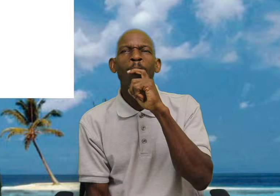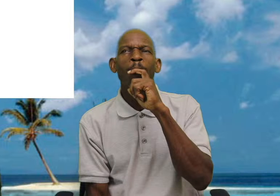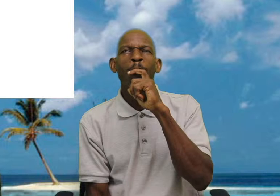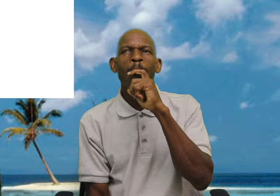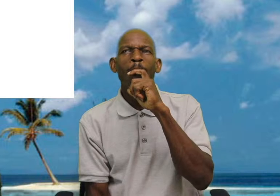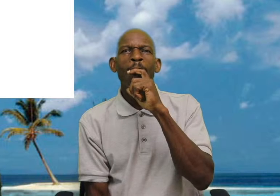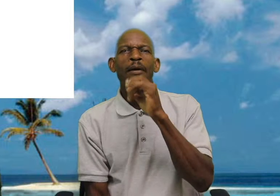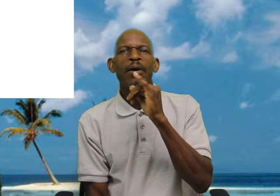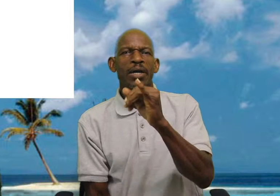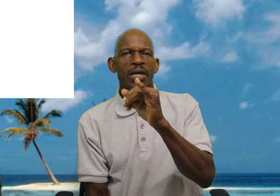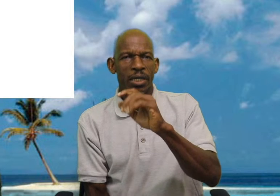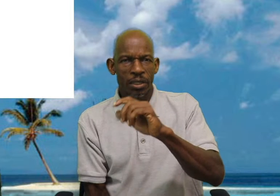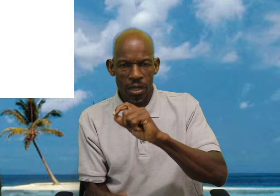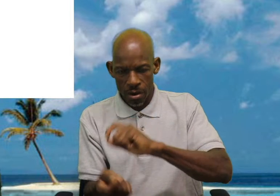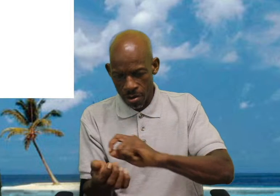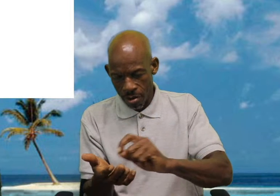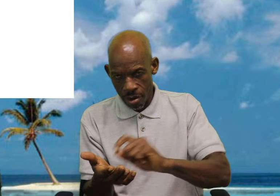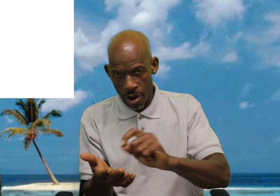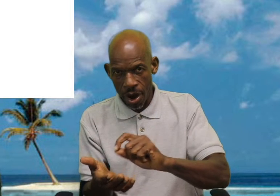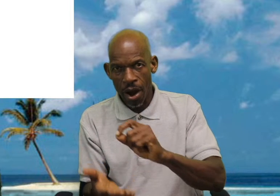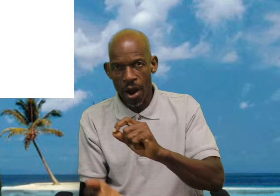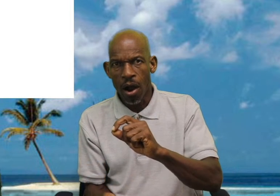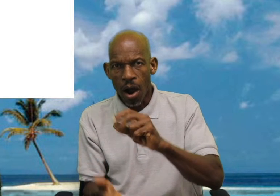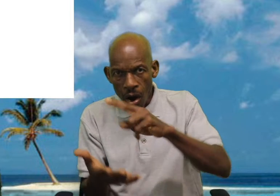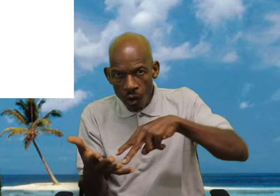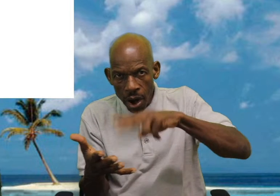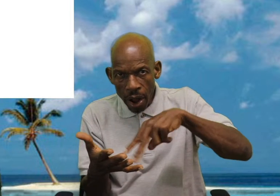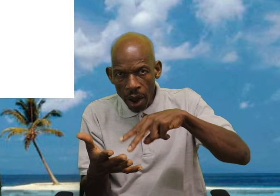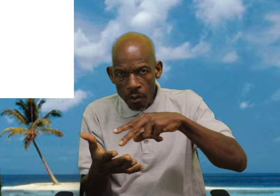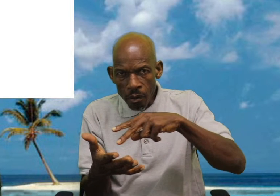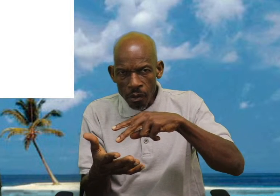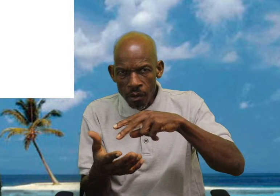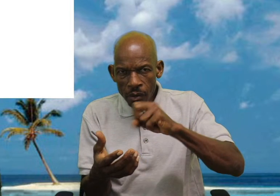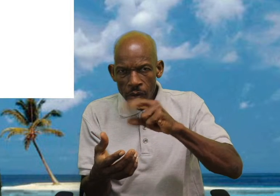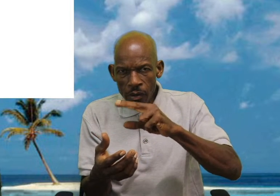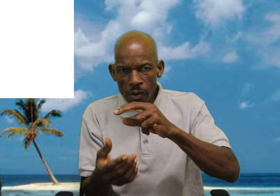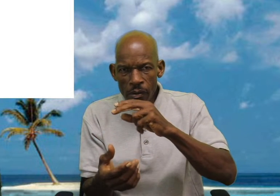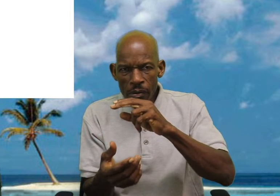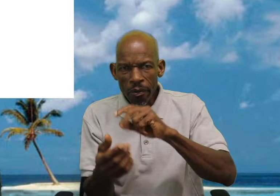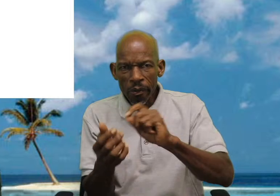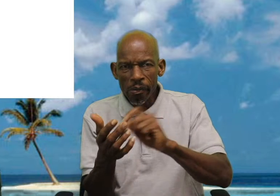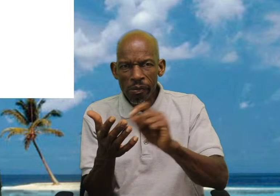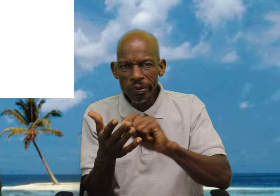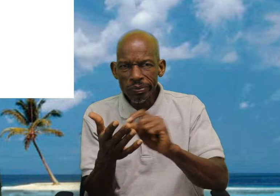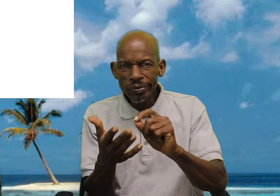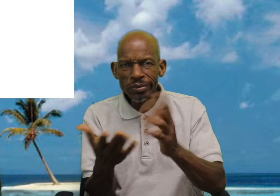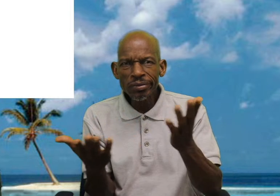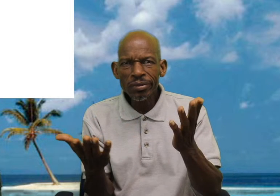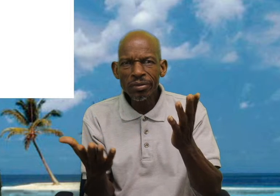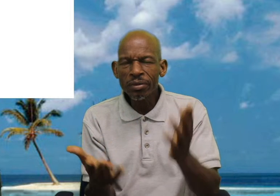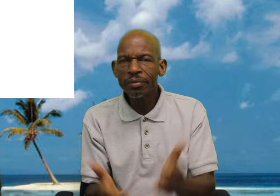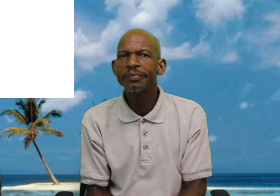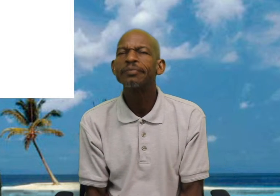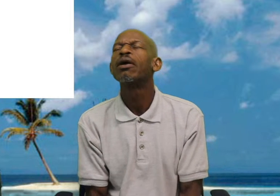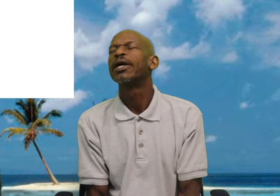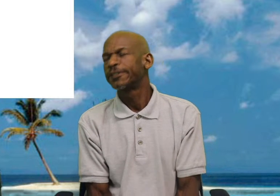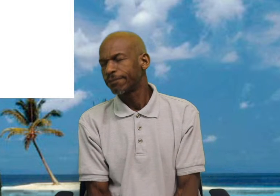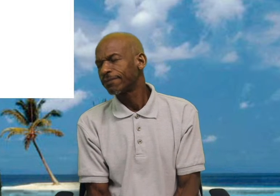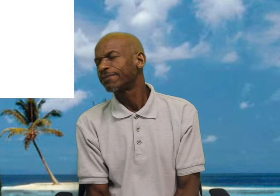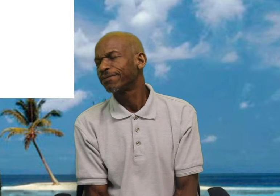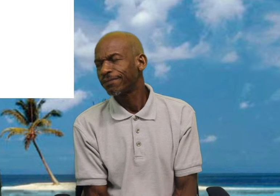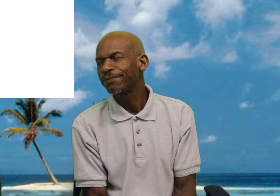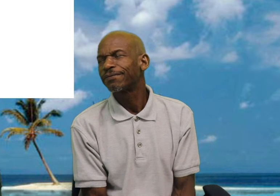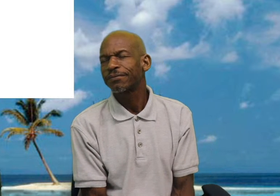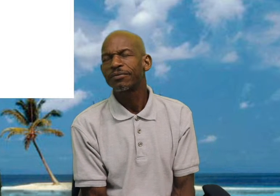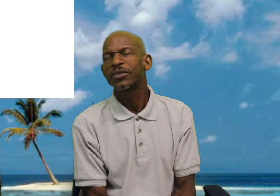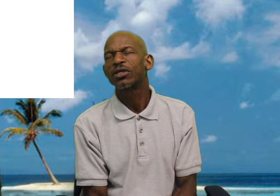The girl is writing. Oh, reading? Is it reading? I'm looking like reading. The girl is reading? Yes, it's reading. The girl